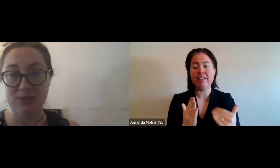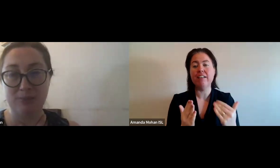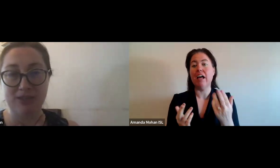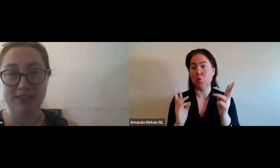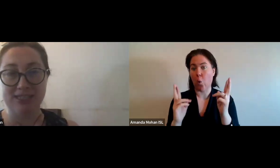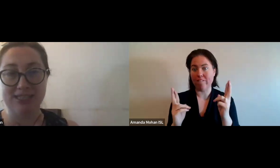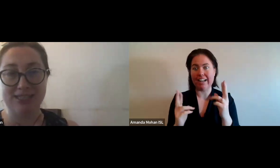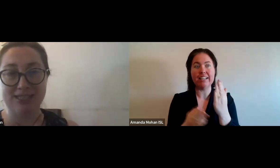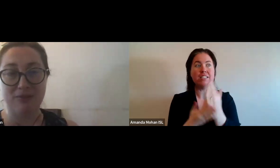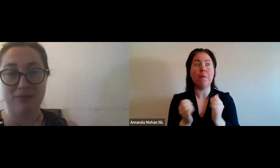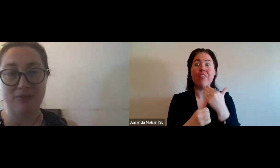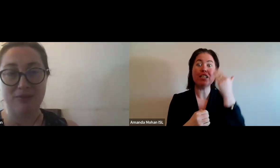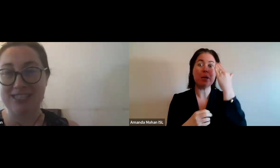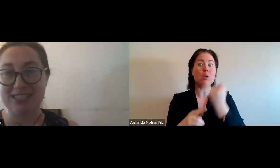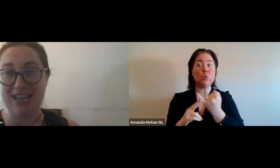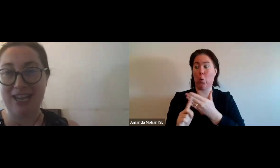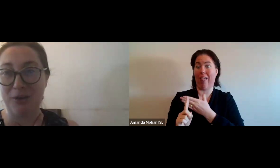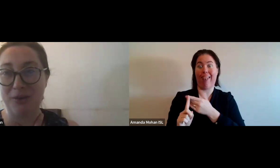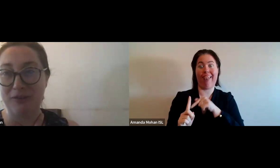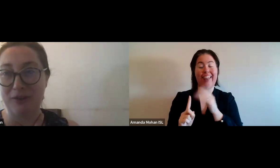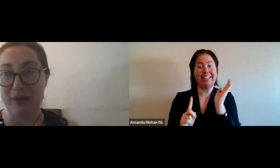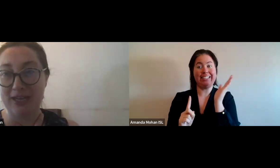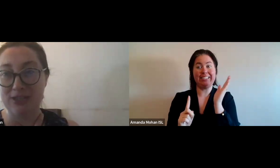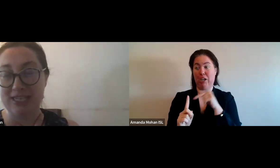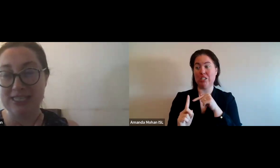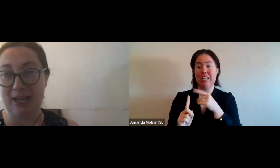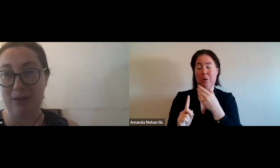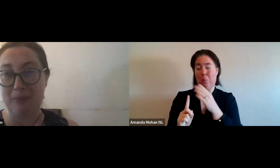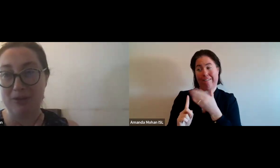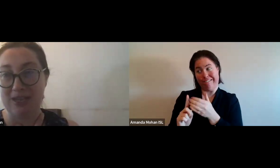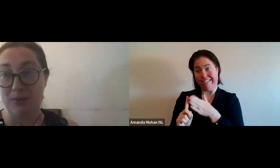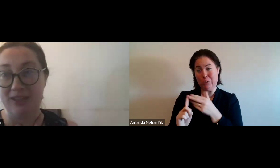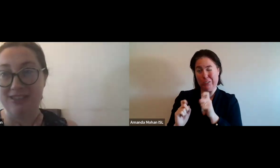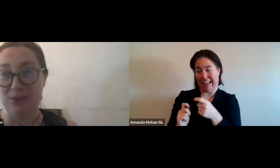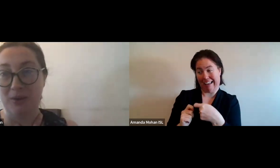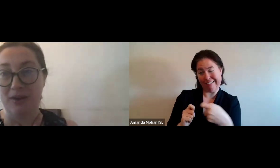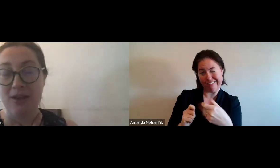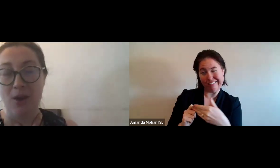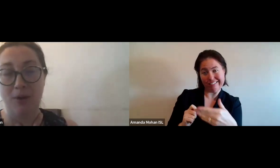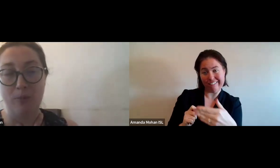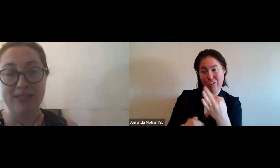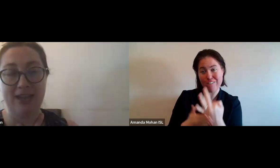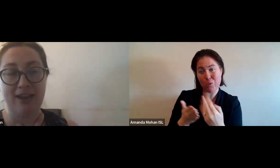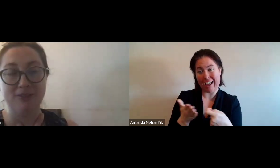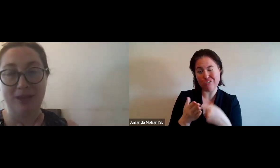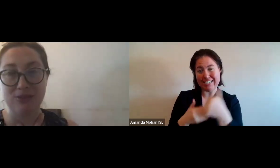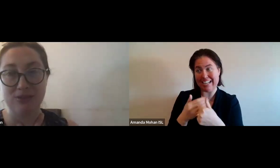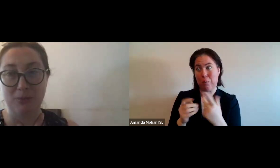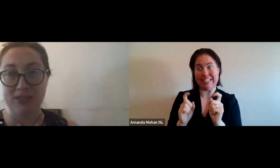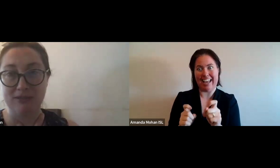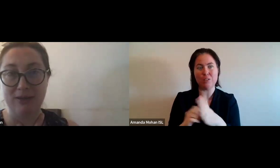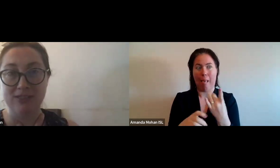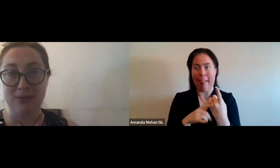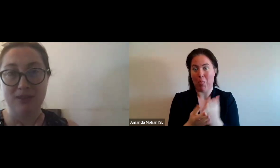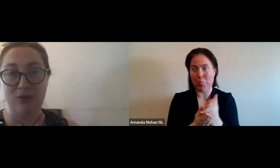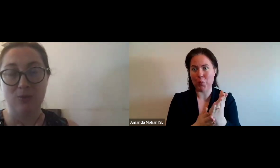our summer school speakers that we've convinced to stay in Galway for a few extra days to help us out with this. So we're hoping to have some